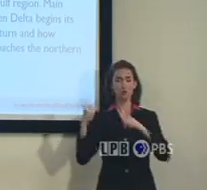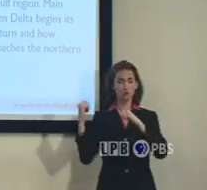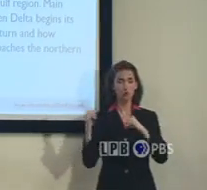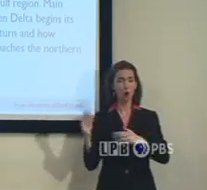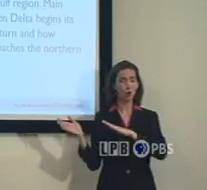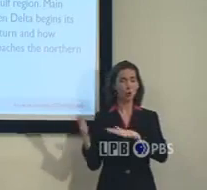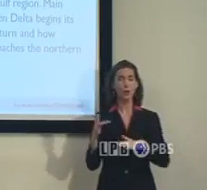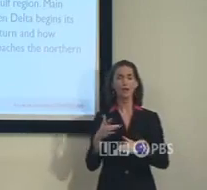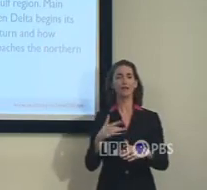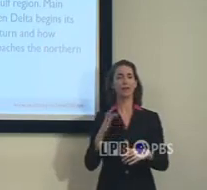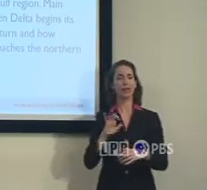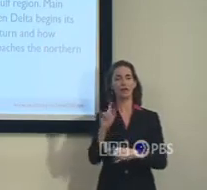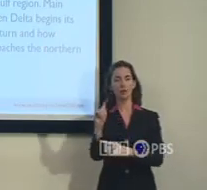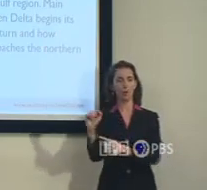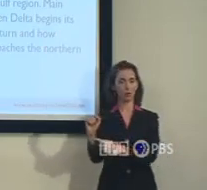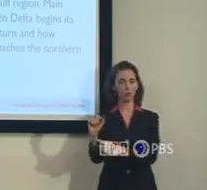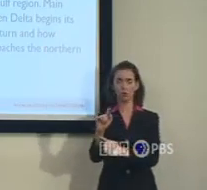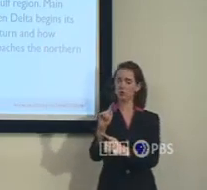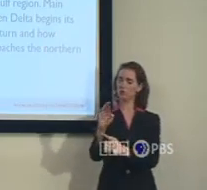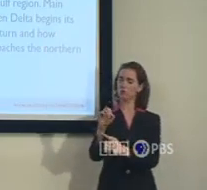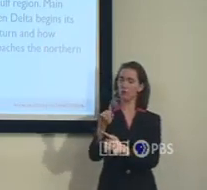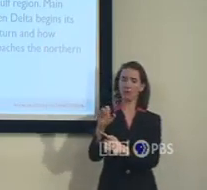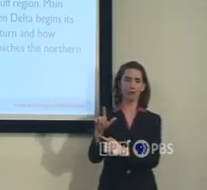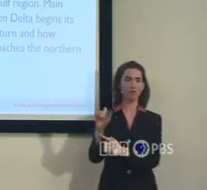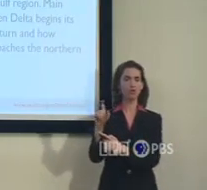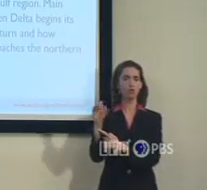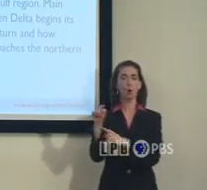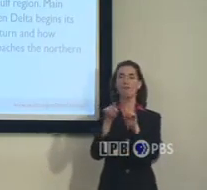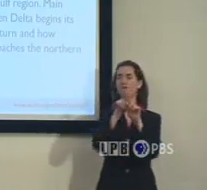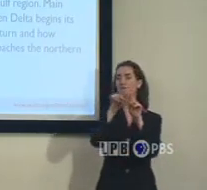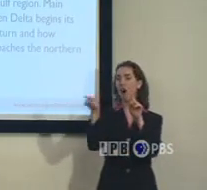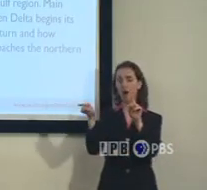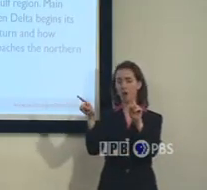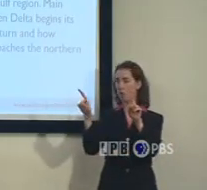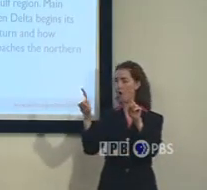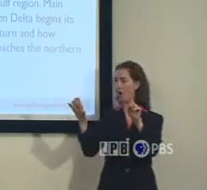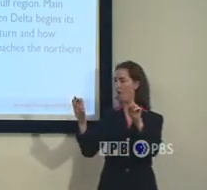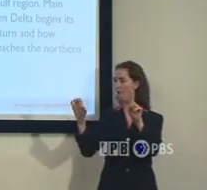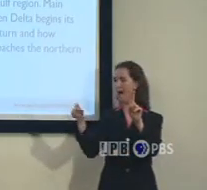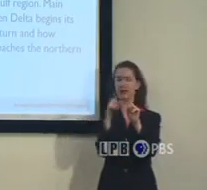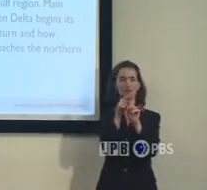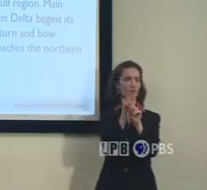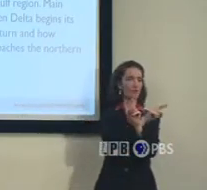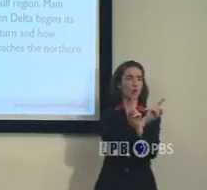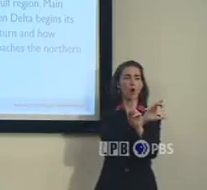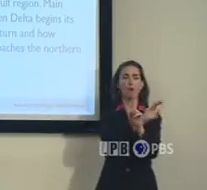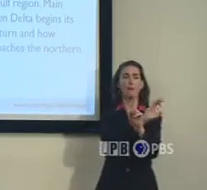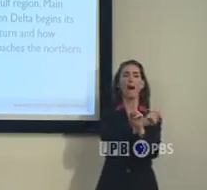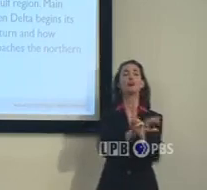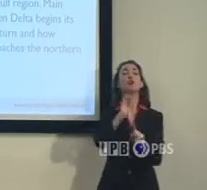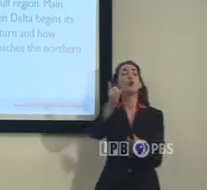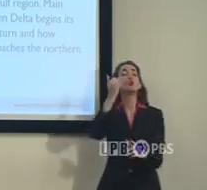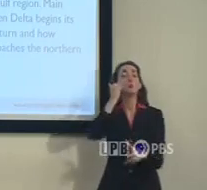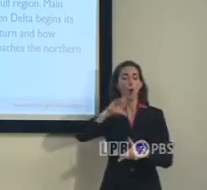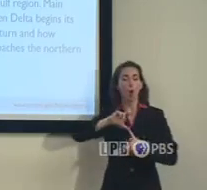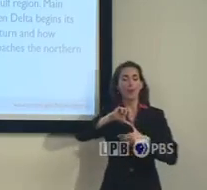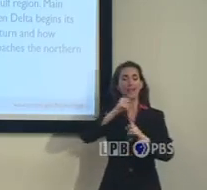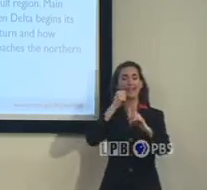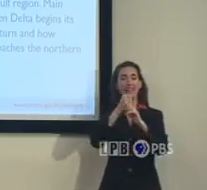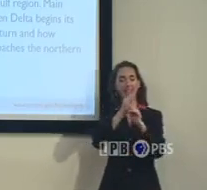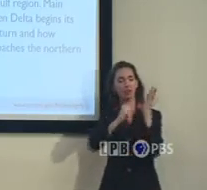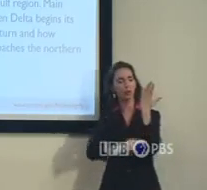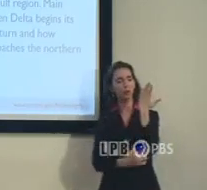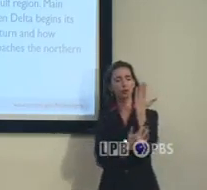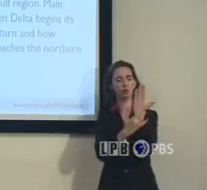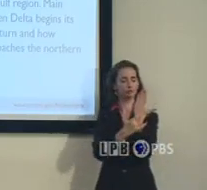100 miles or more from the center of this storm. So even if the storm were to make landfall somewhere in the center of our